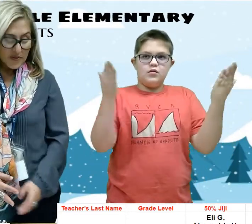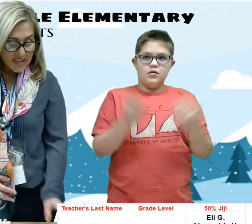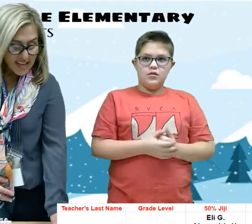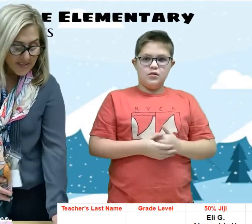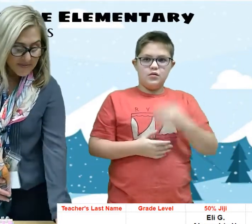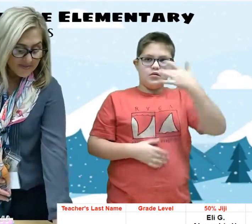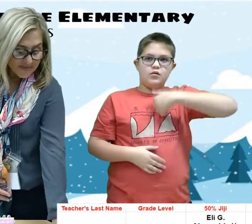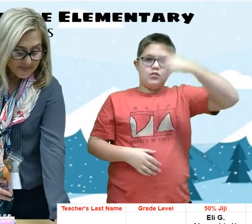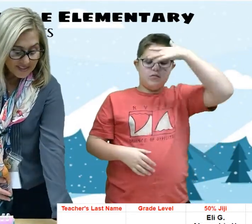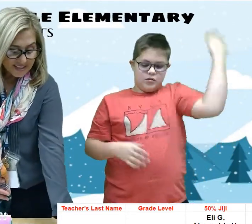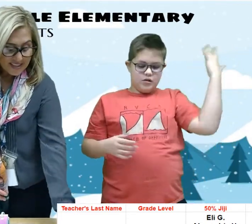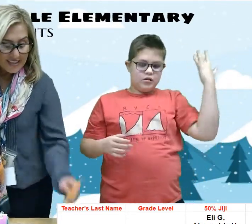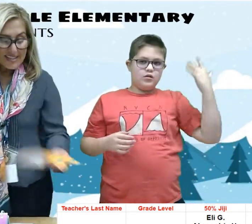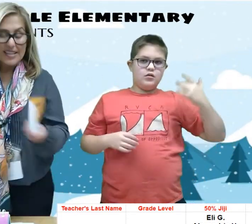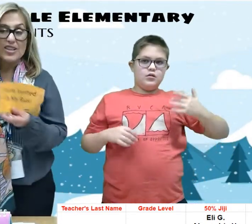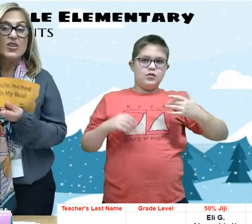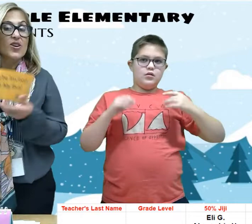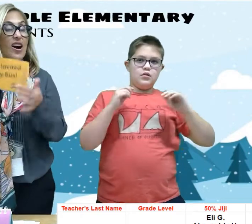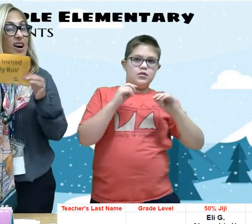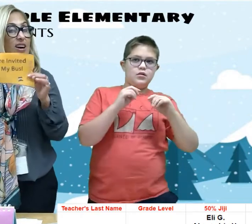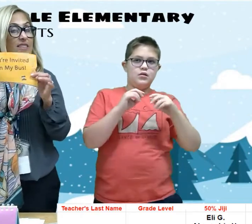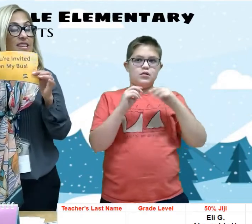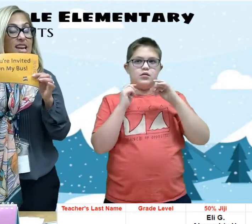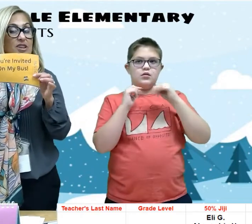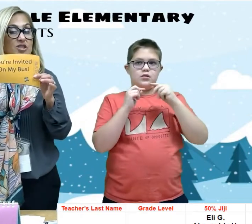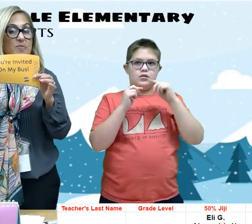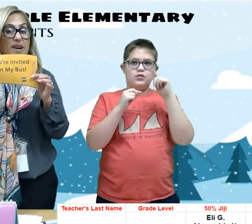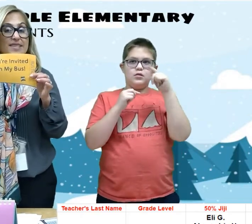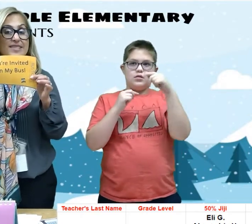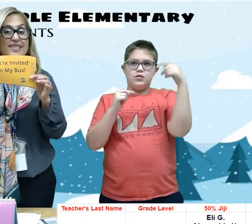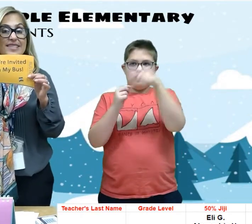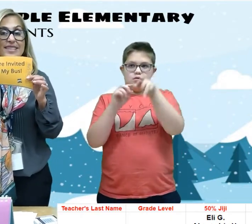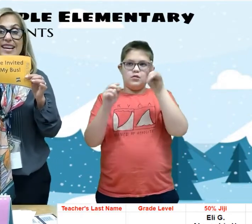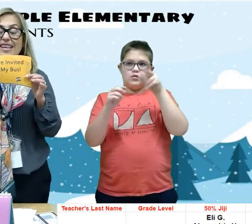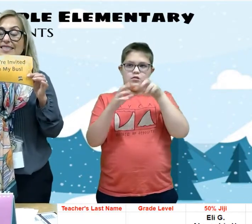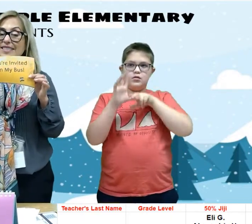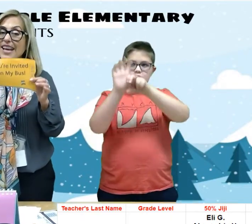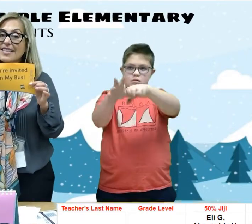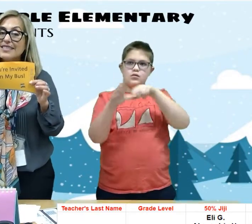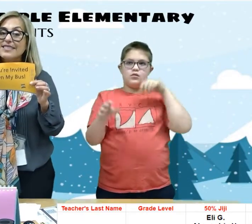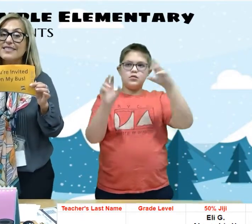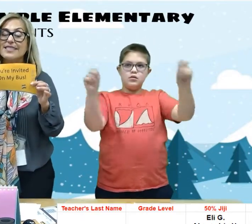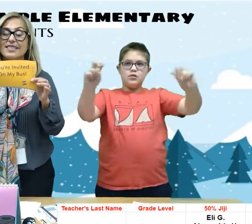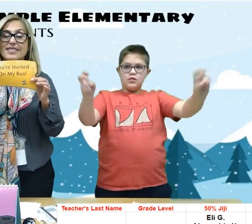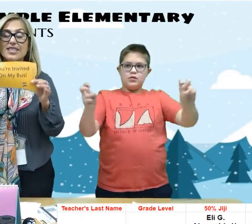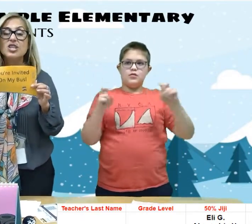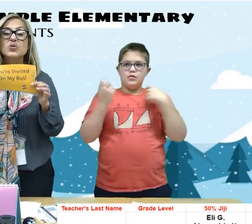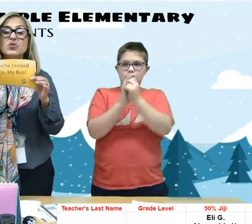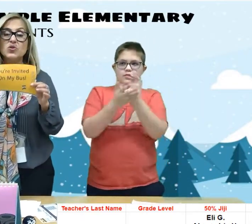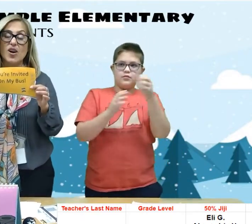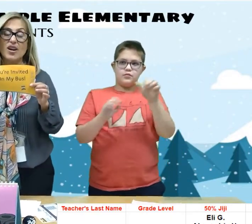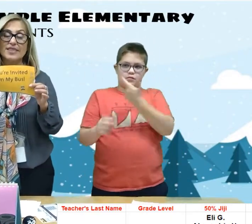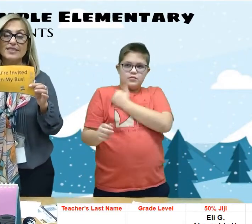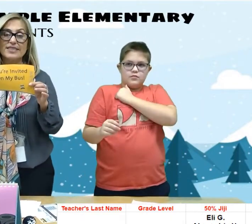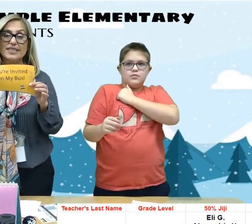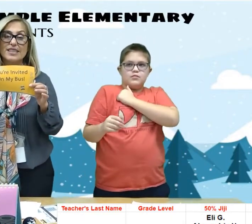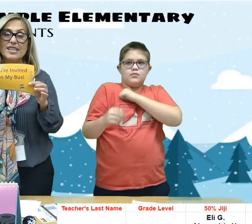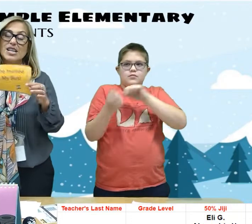Don't forget, you're on the energy bus. Let's continue